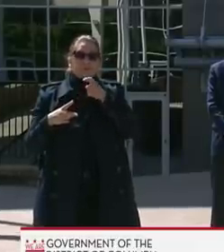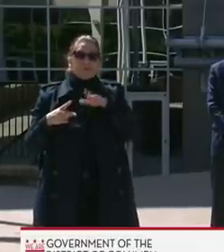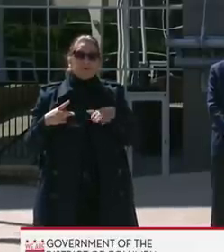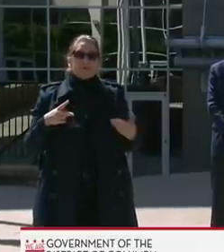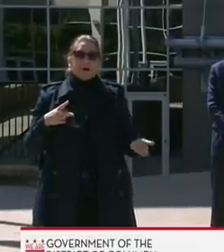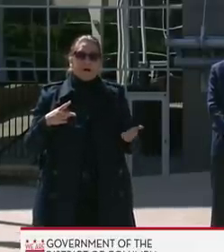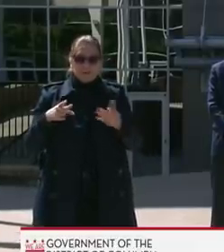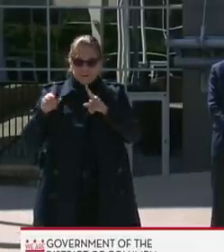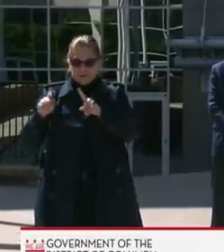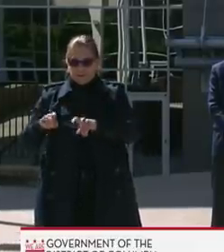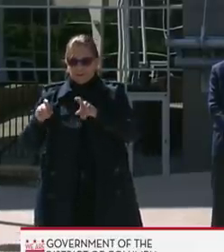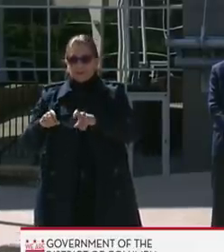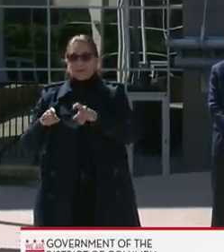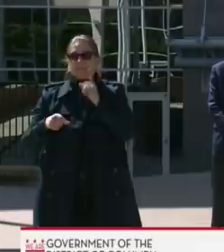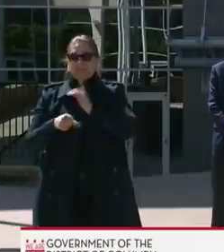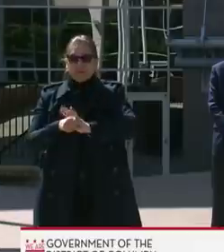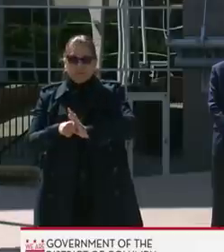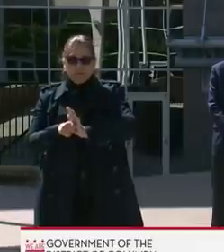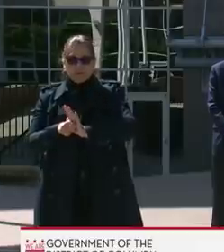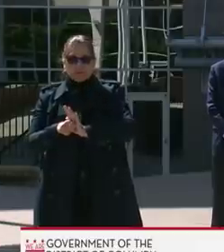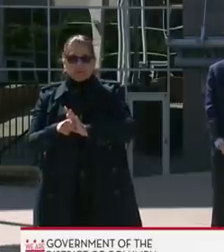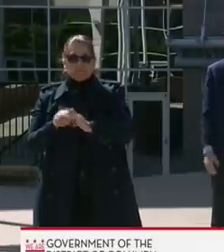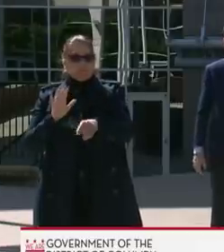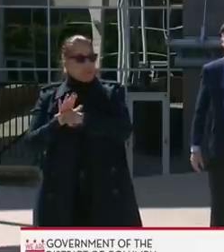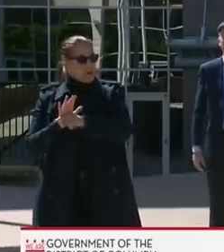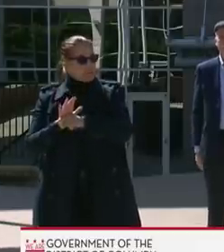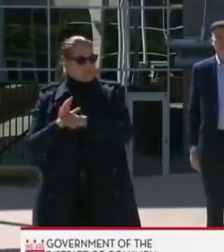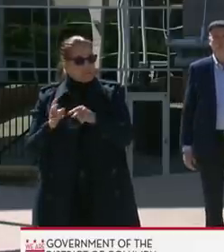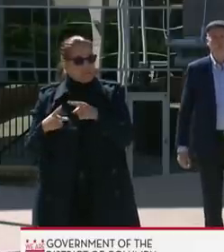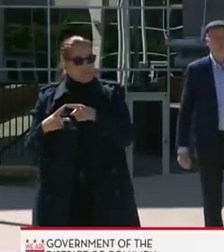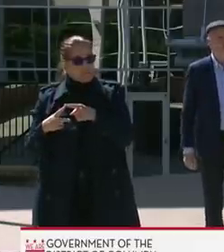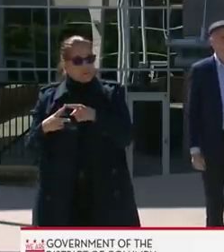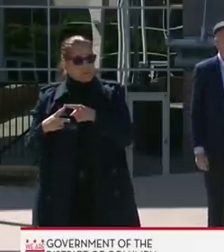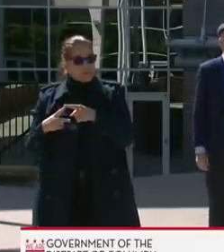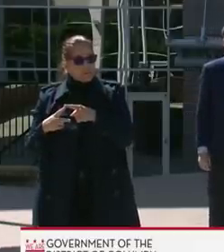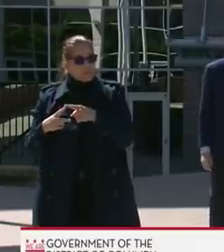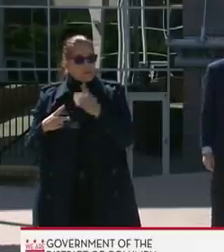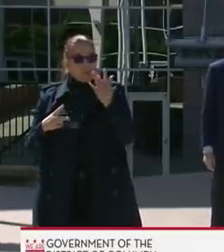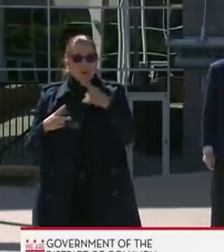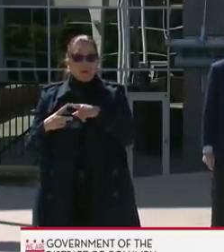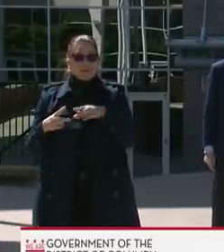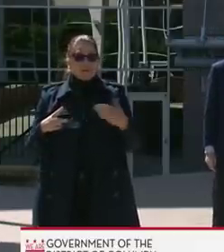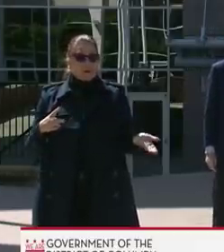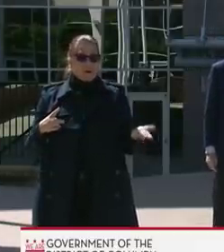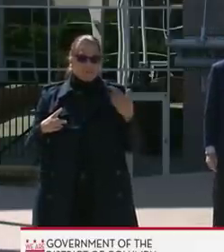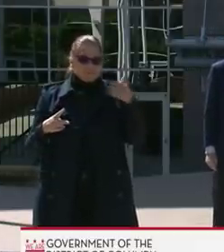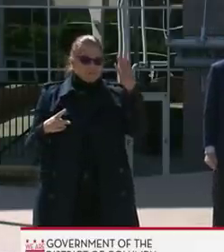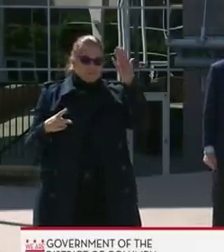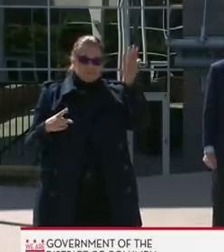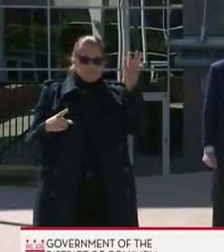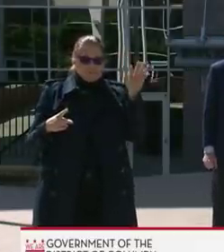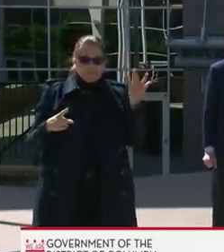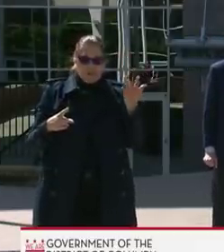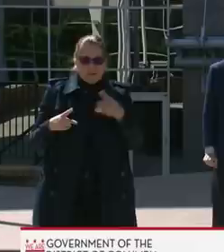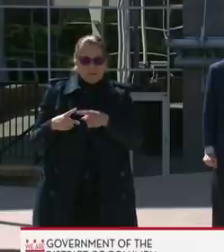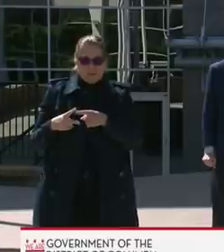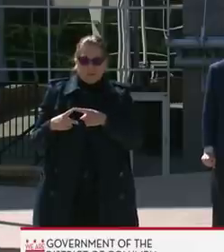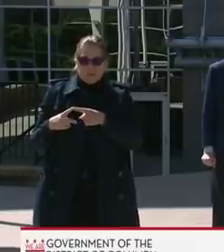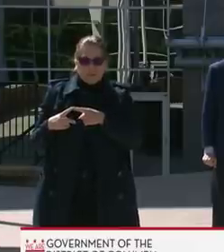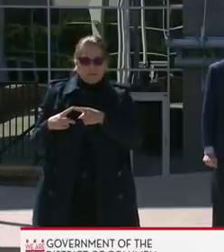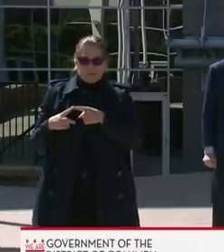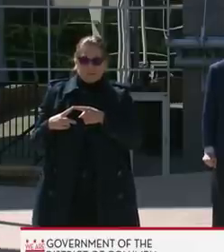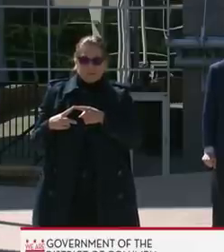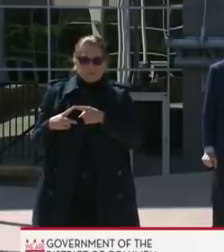tested negative. We don't know the cause of his death at this time. And I don't know that we have the test results